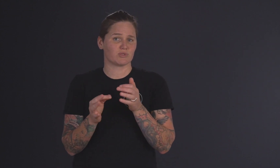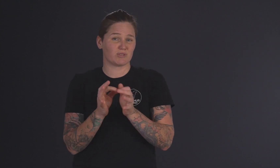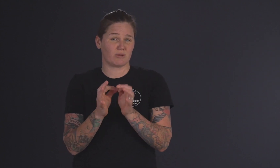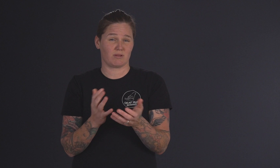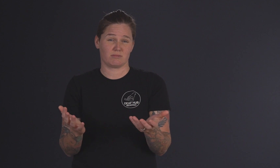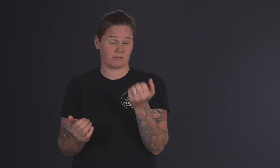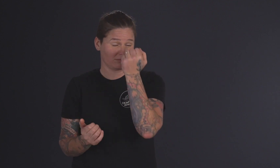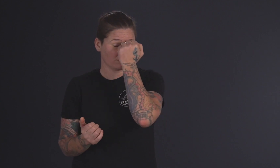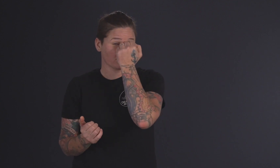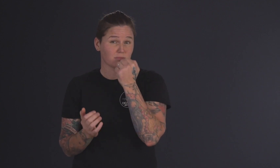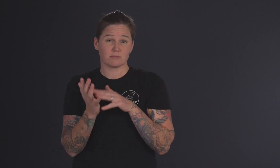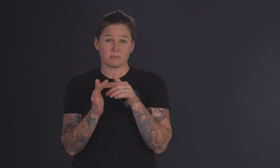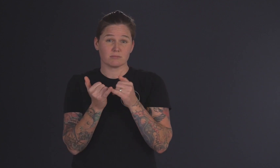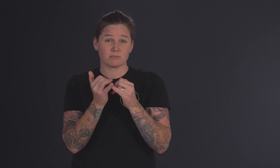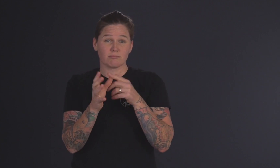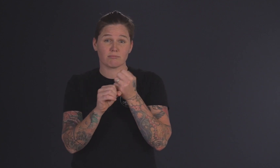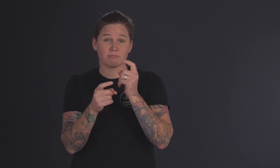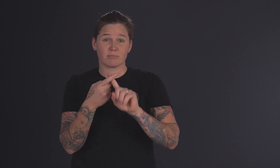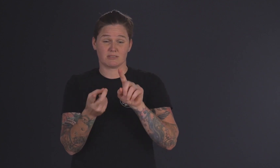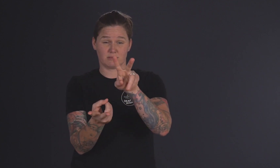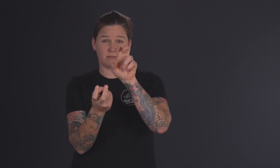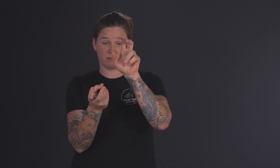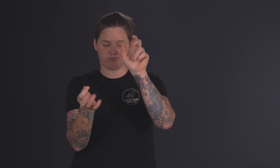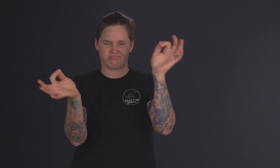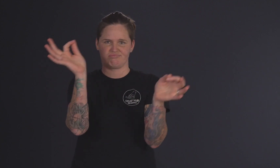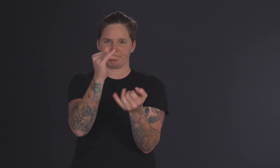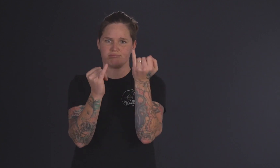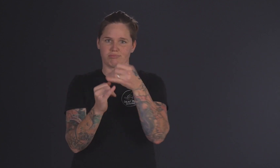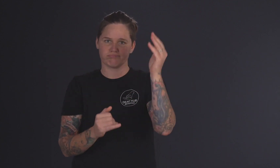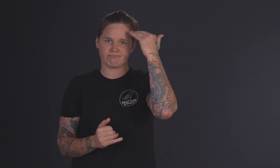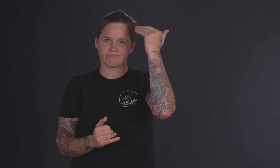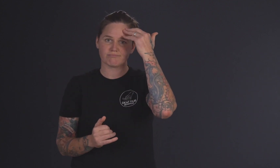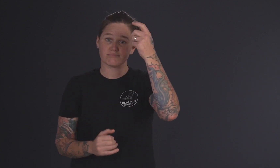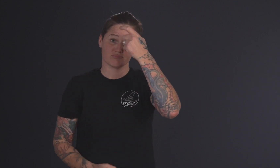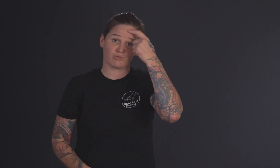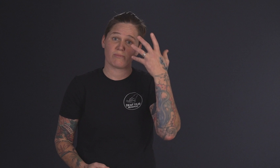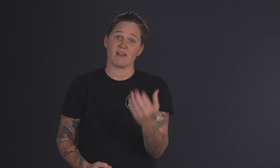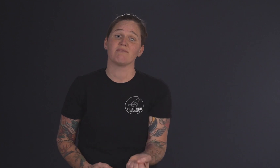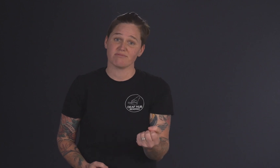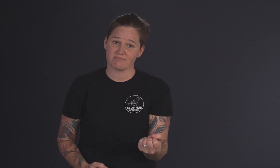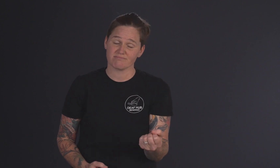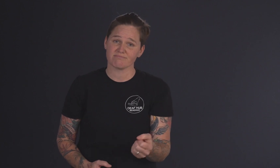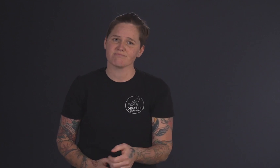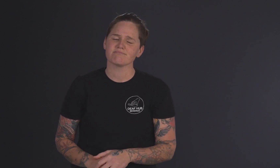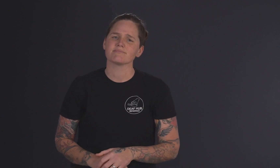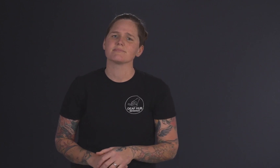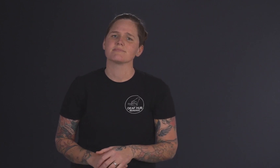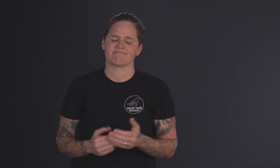the absence of an interpreter, it's easy for the message to get lost, and one small mistake can lead to long-lasting trauma